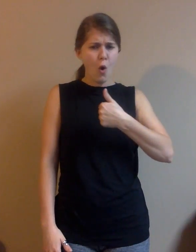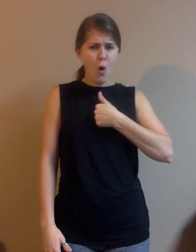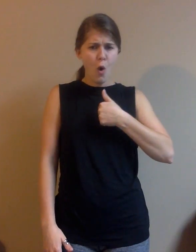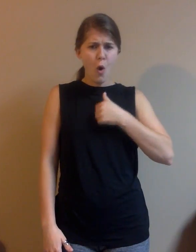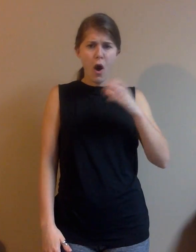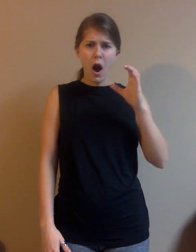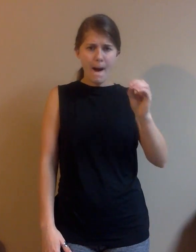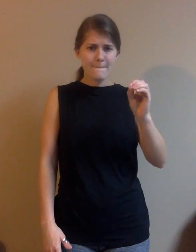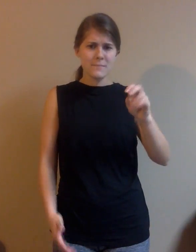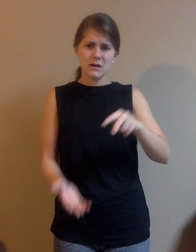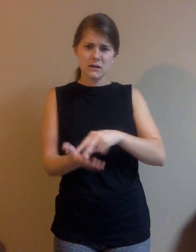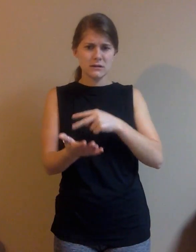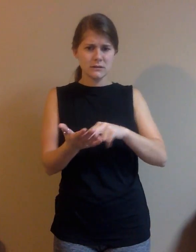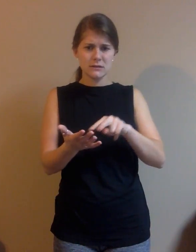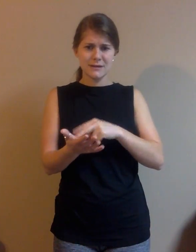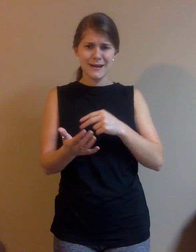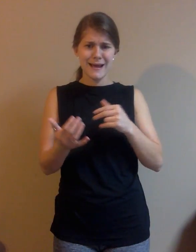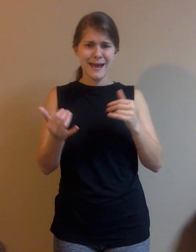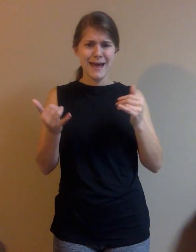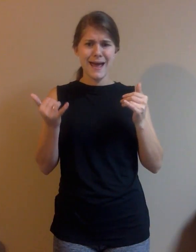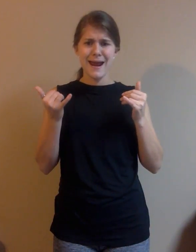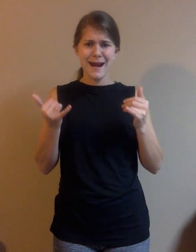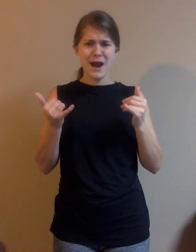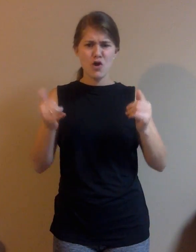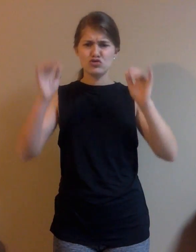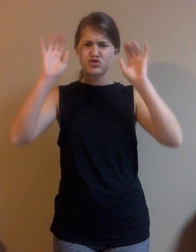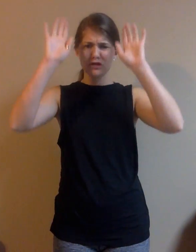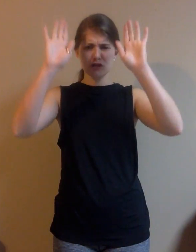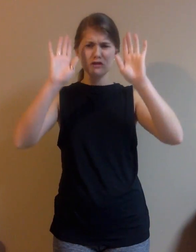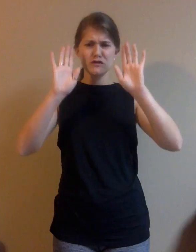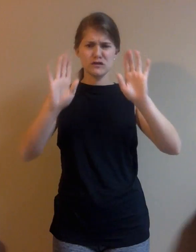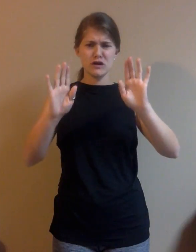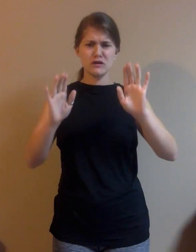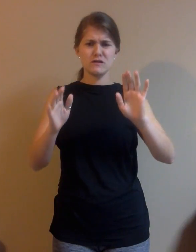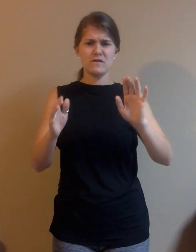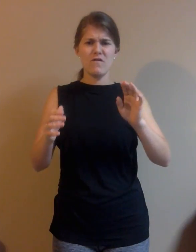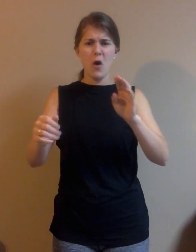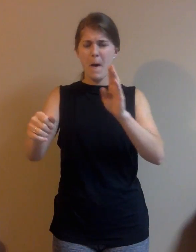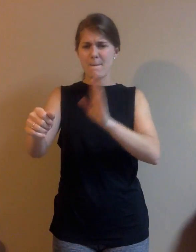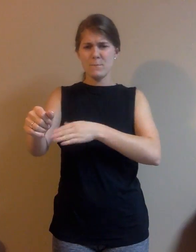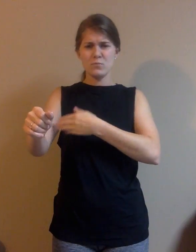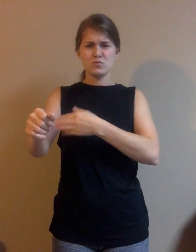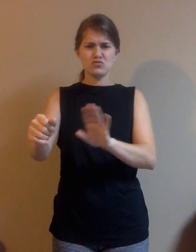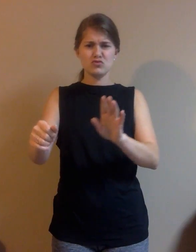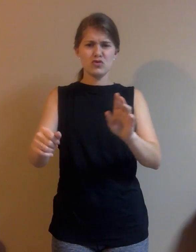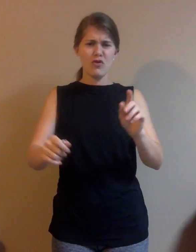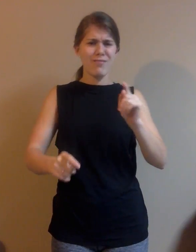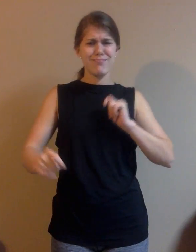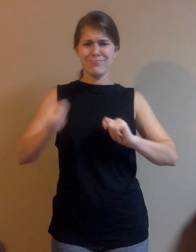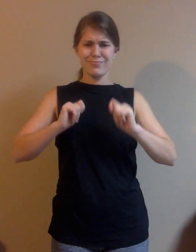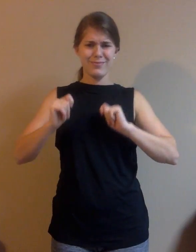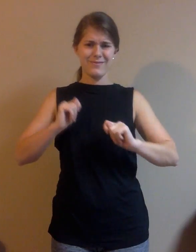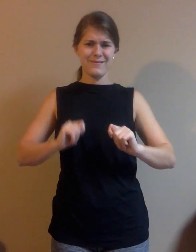responsible for some of the most successful musical theatre productions in history. She's given pleasure to millions, and she's a multimillionaire. Somebody else might have put her on